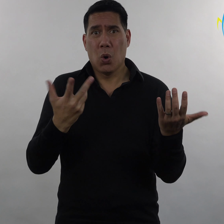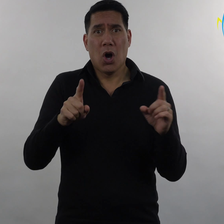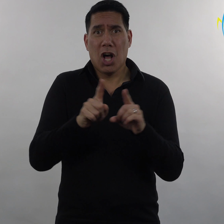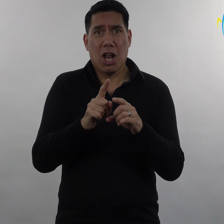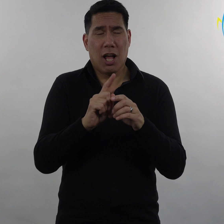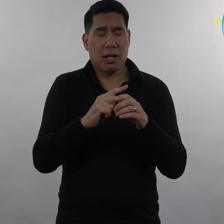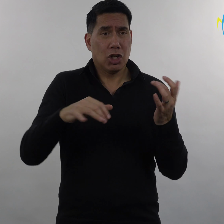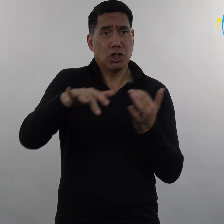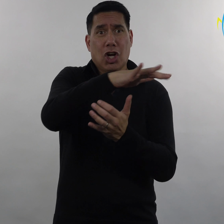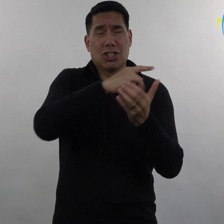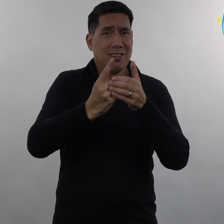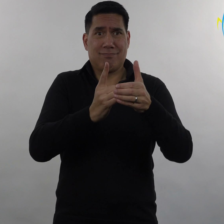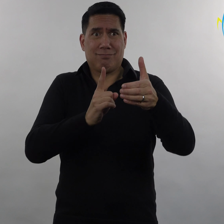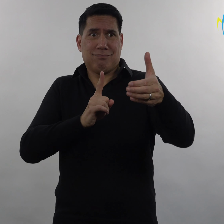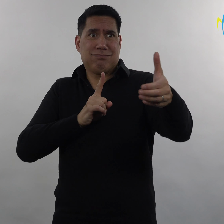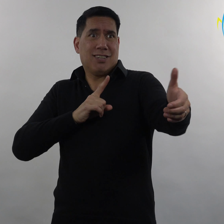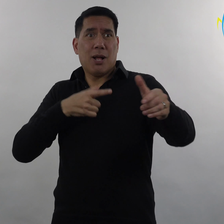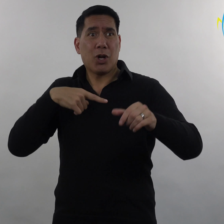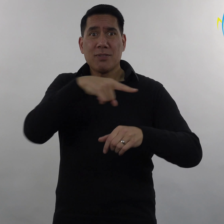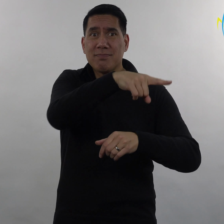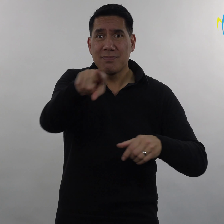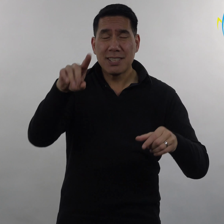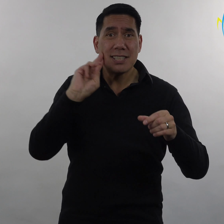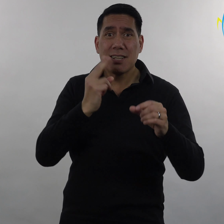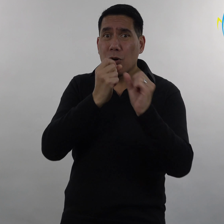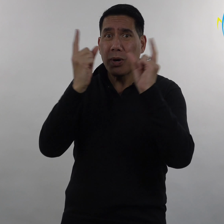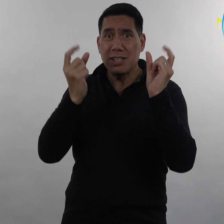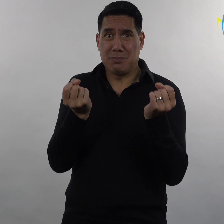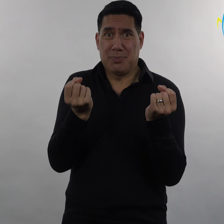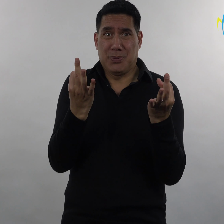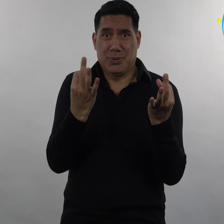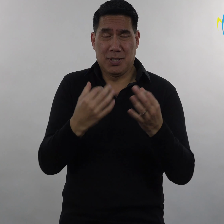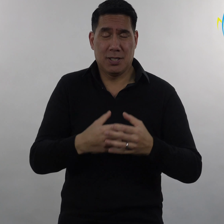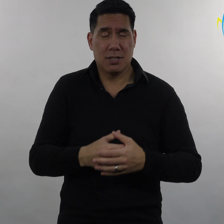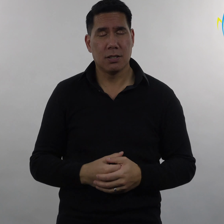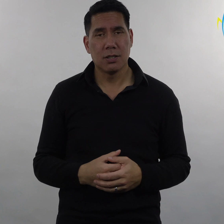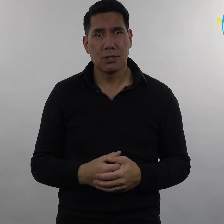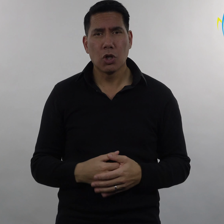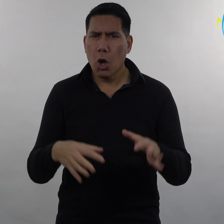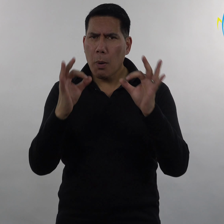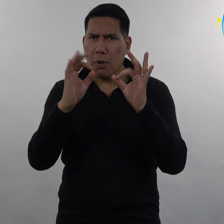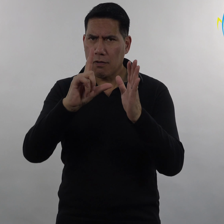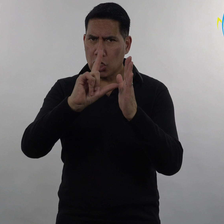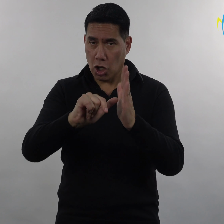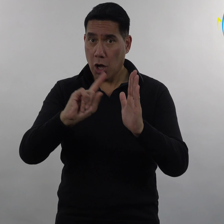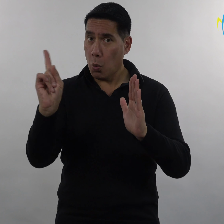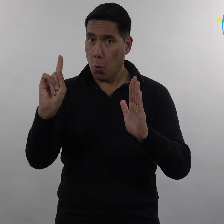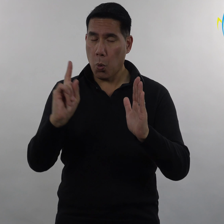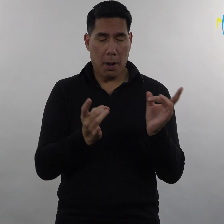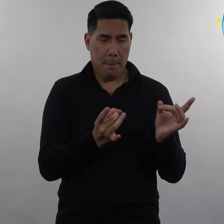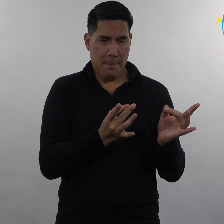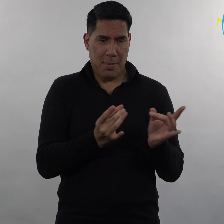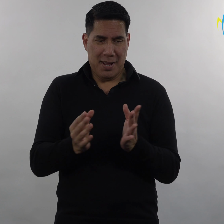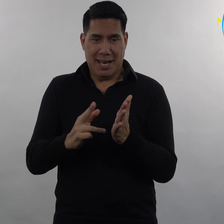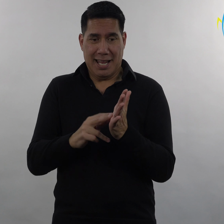being provided or social exclusion due to a lack of deaf awareness amongst the team. This is also a good time to